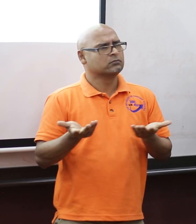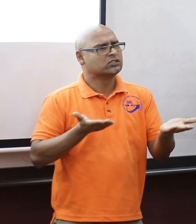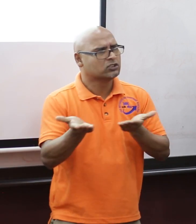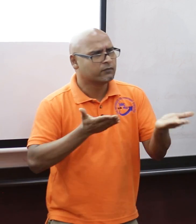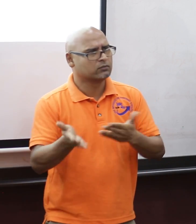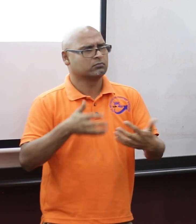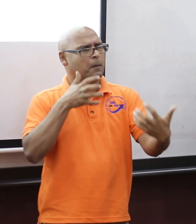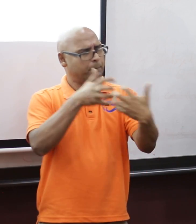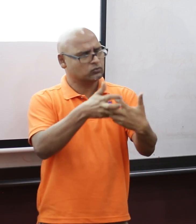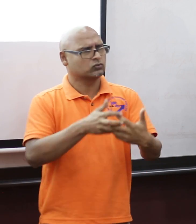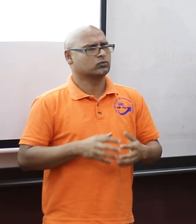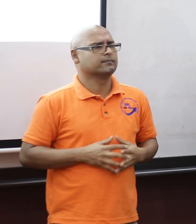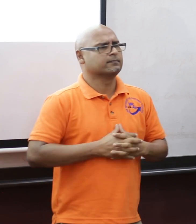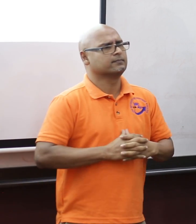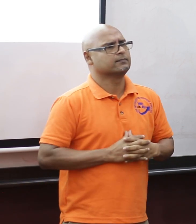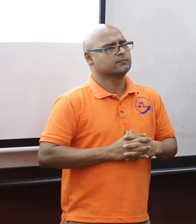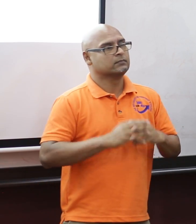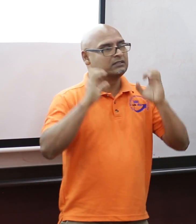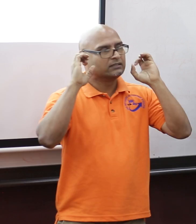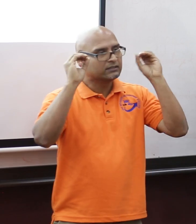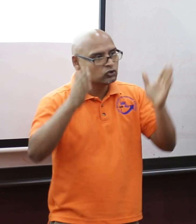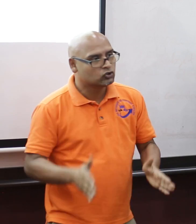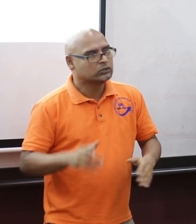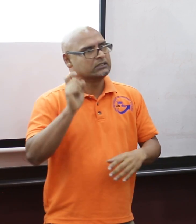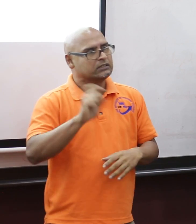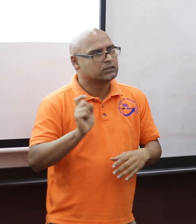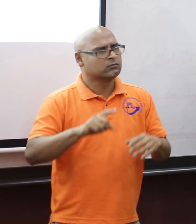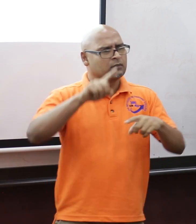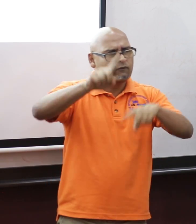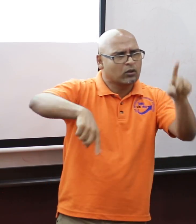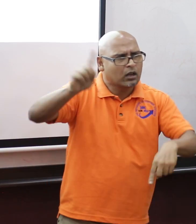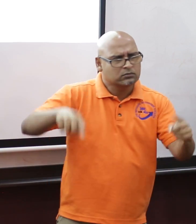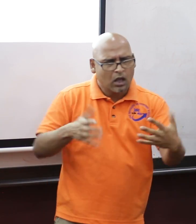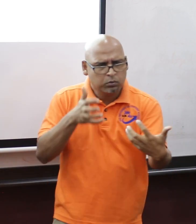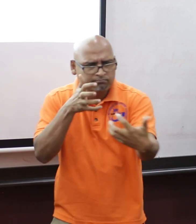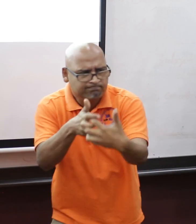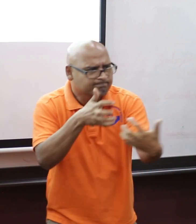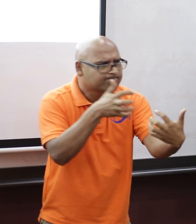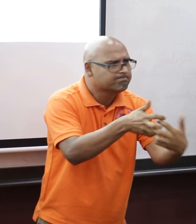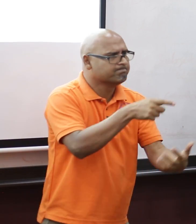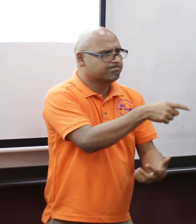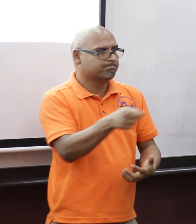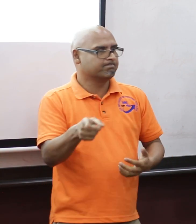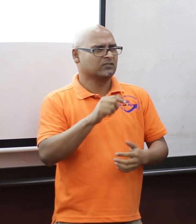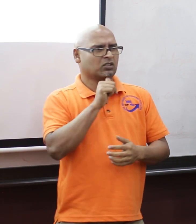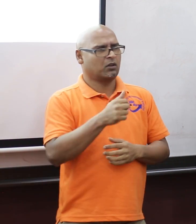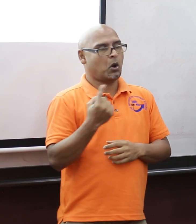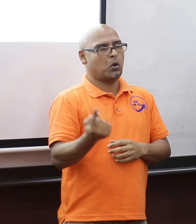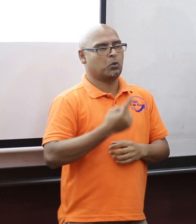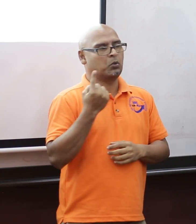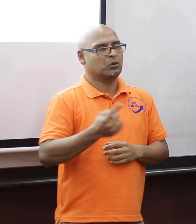classrooms vary their styles to enhance learning of all students. Inclusion doesn't separate persons